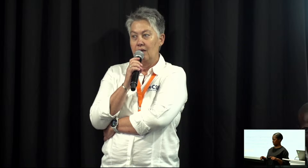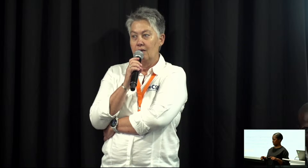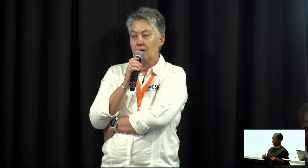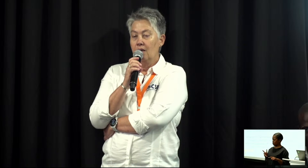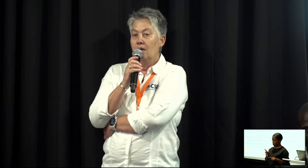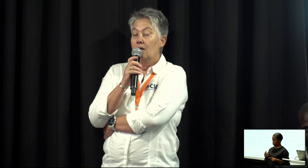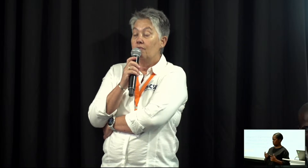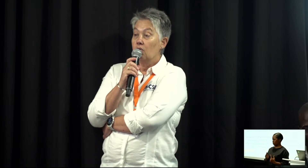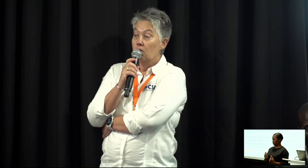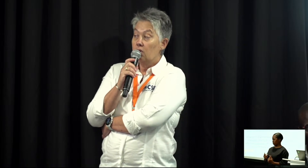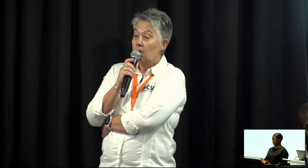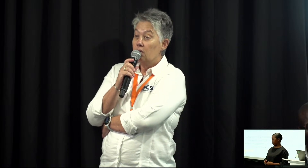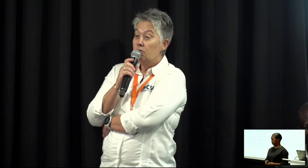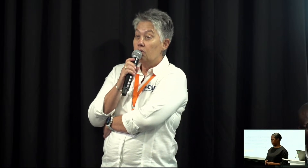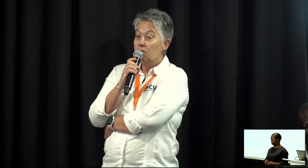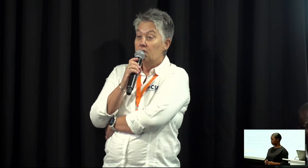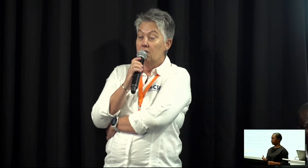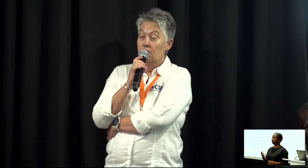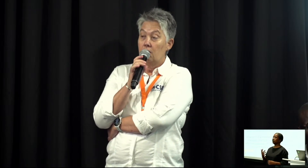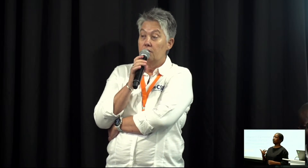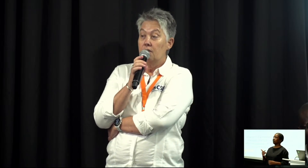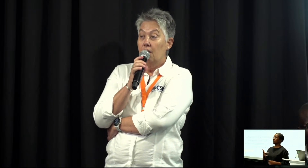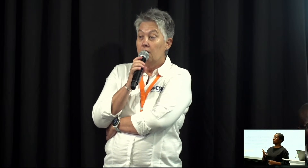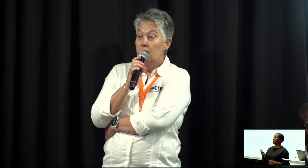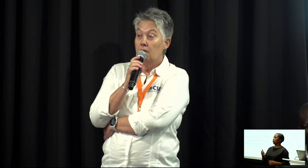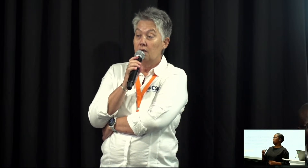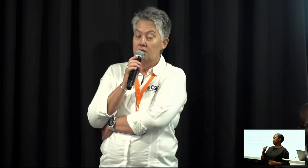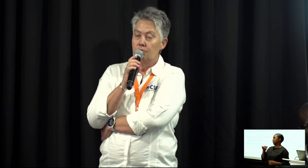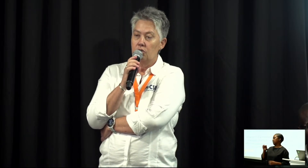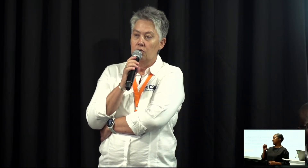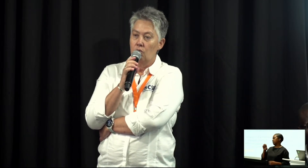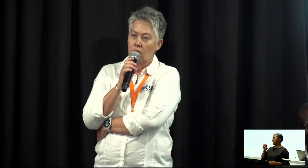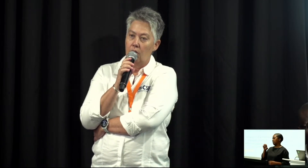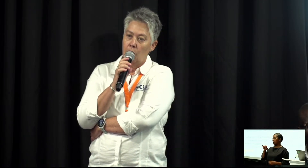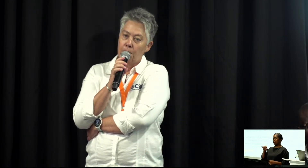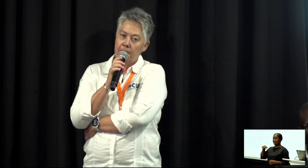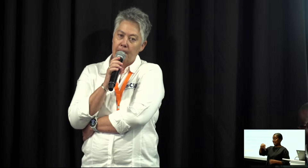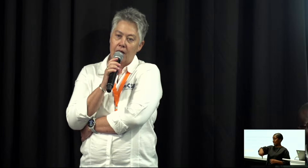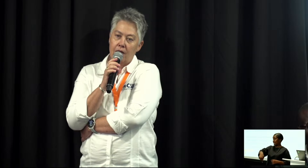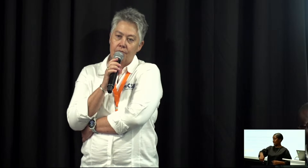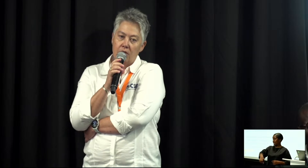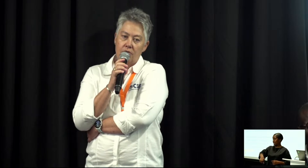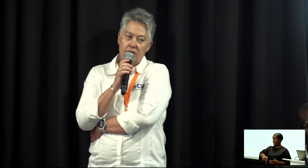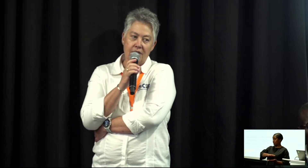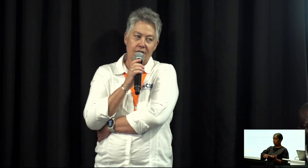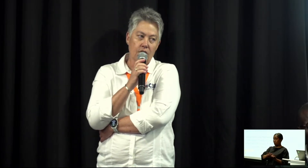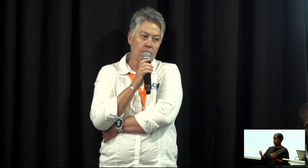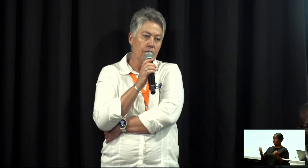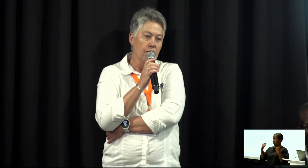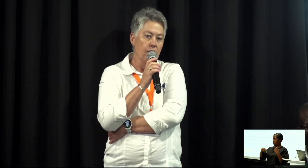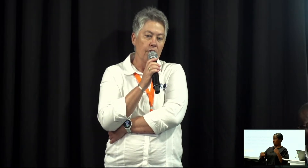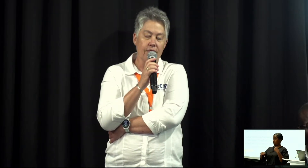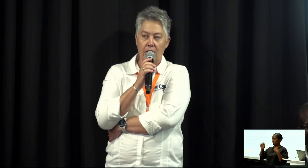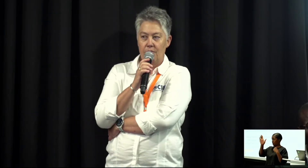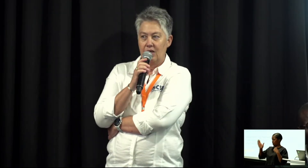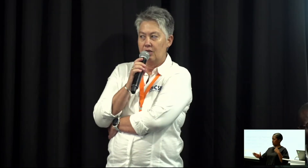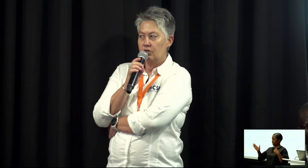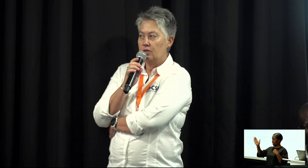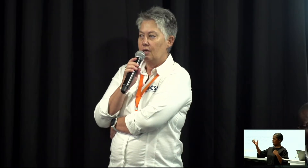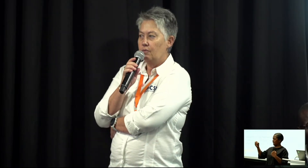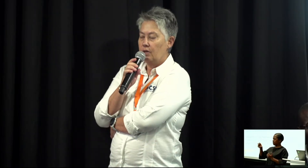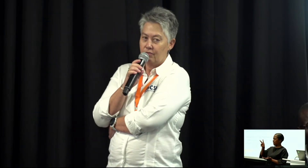want to play in. And if you go down to the CSIR stand in the exhibition hall, there is an example there of